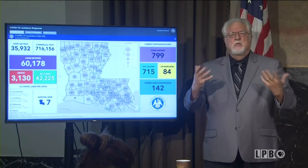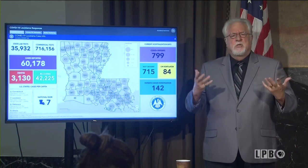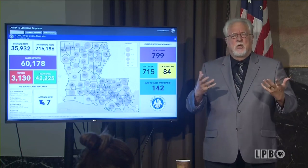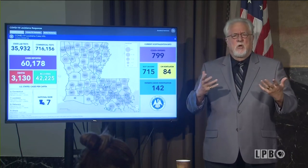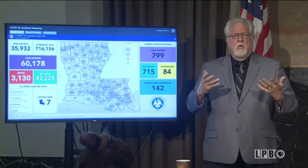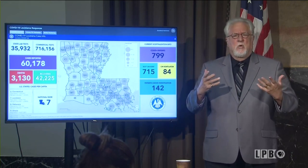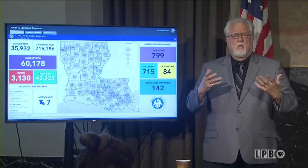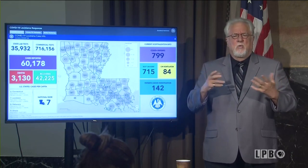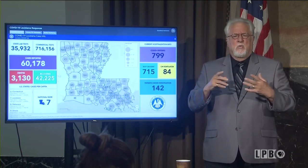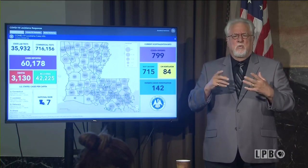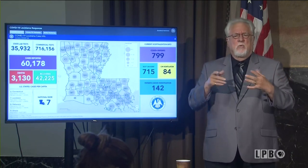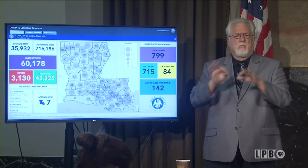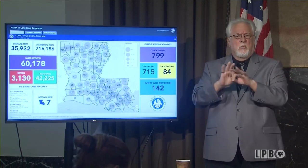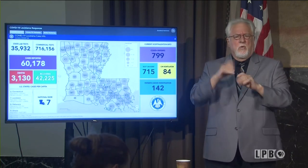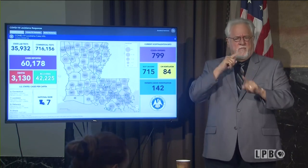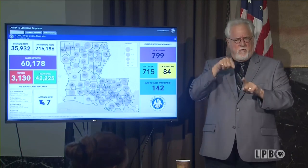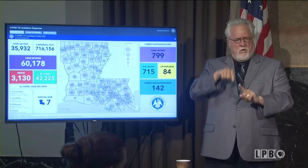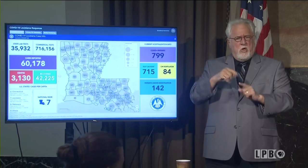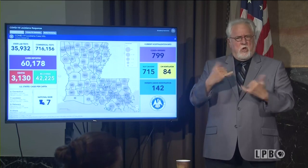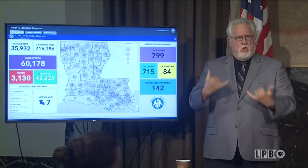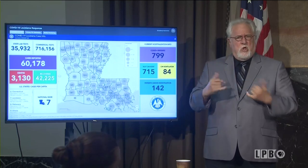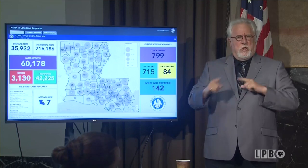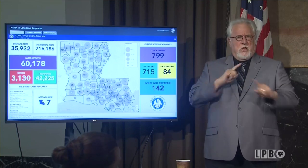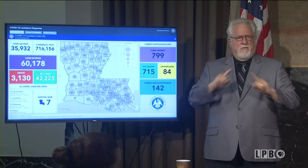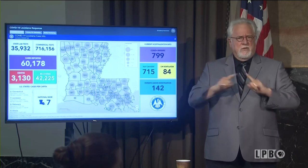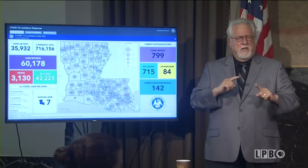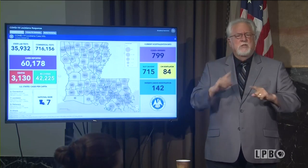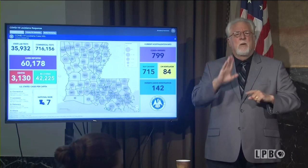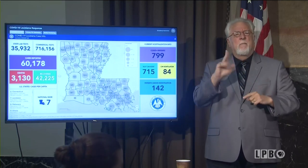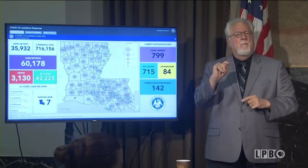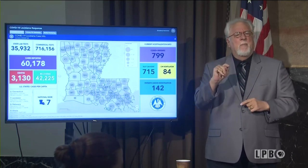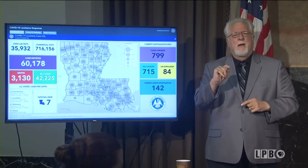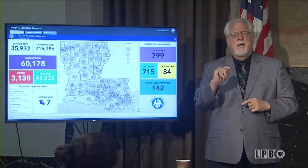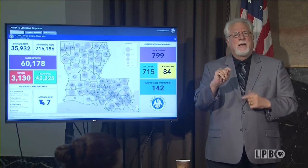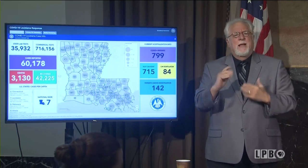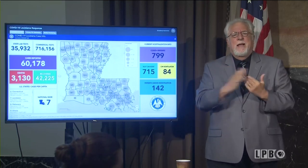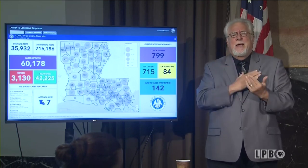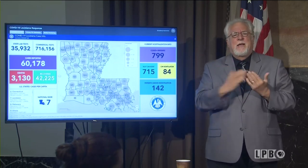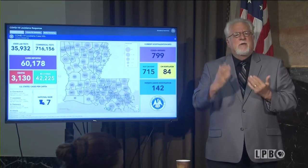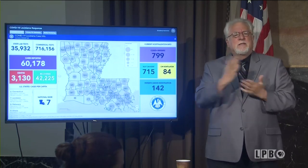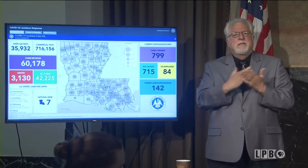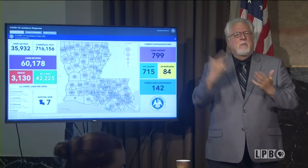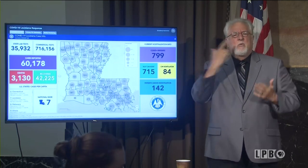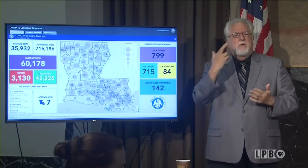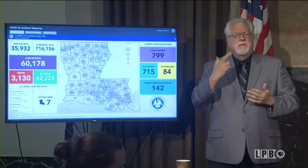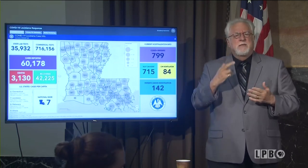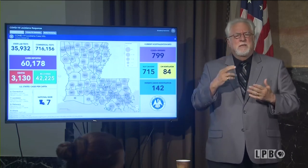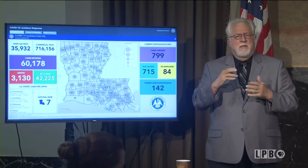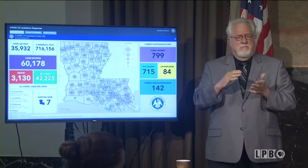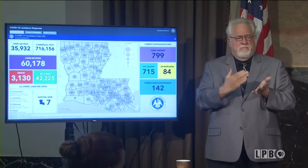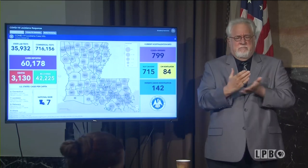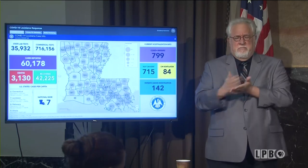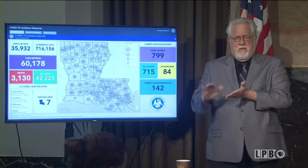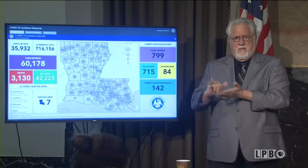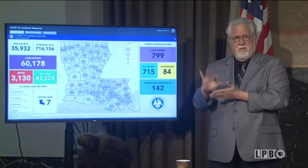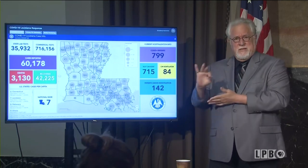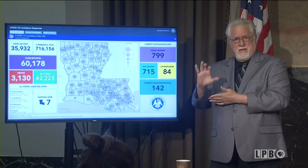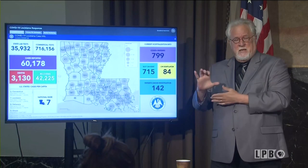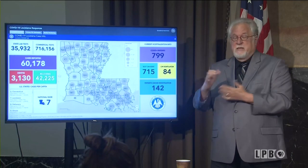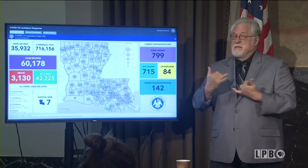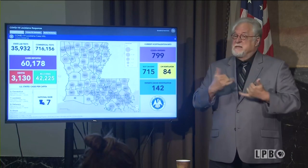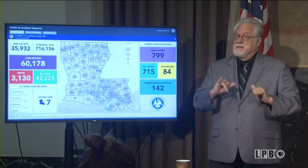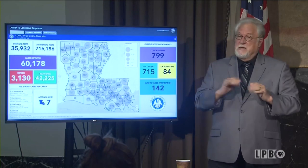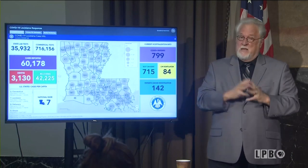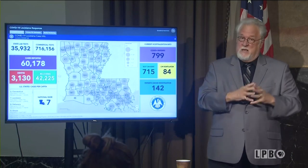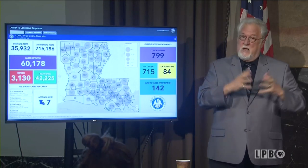very much relevant for the current conversation. But even if for some reason you want to exclude those 900, that's an awful